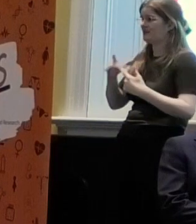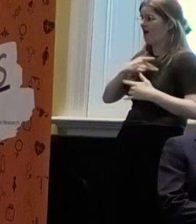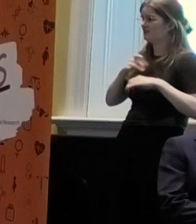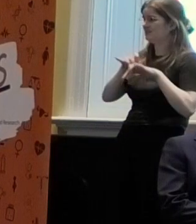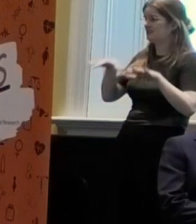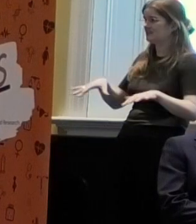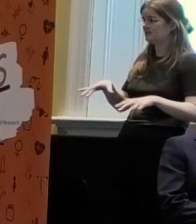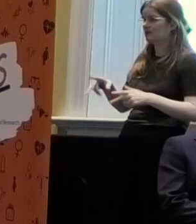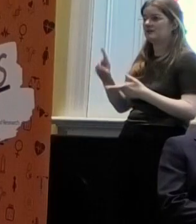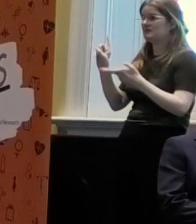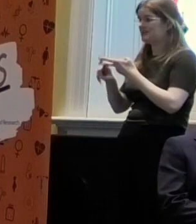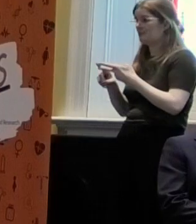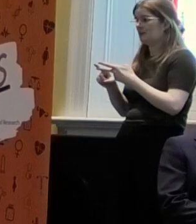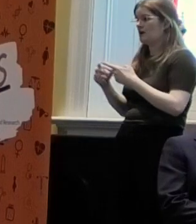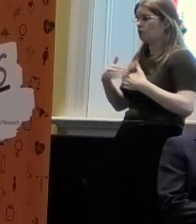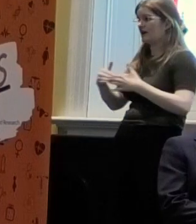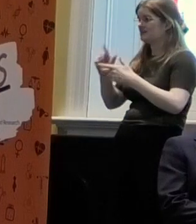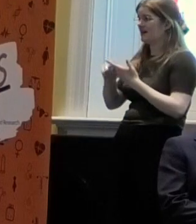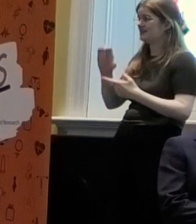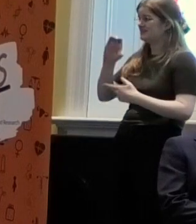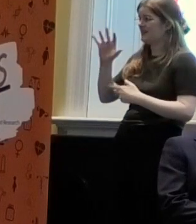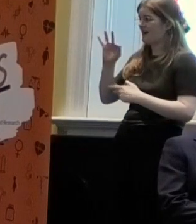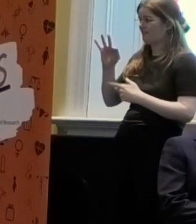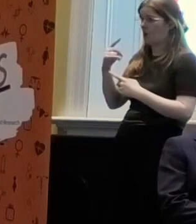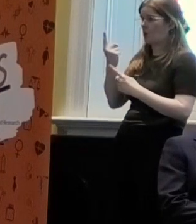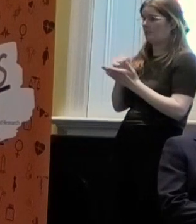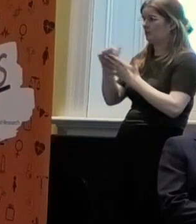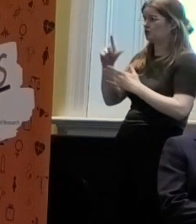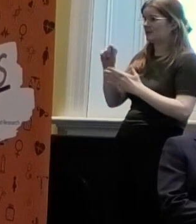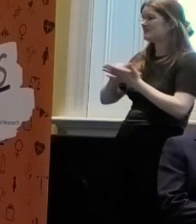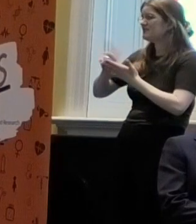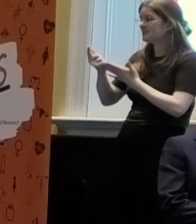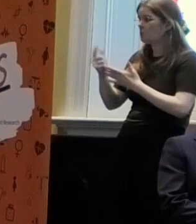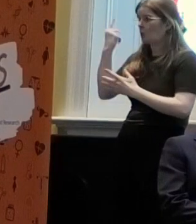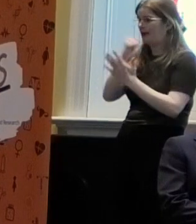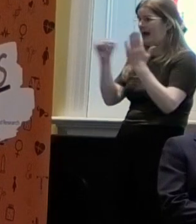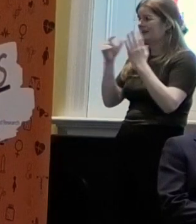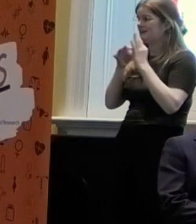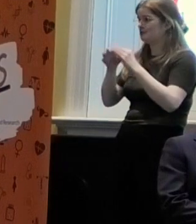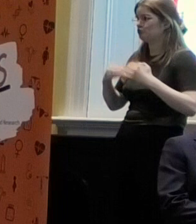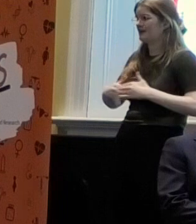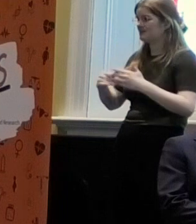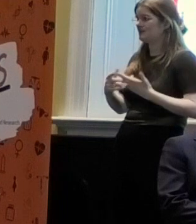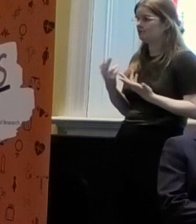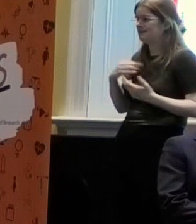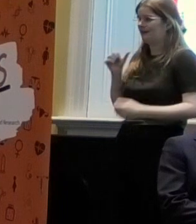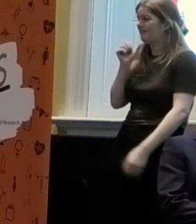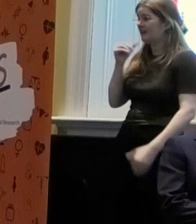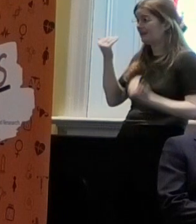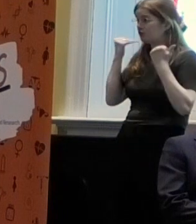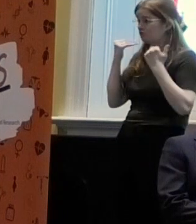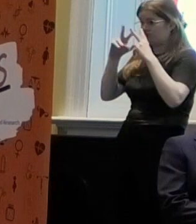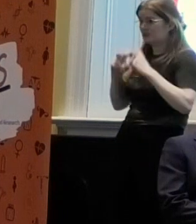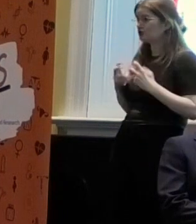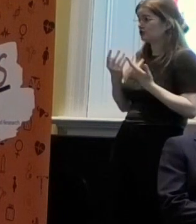in Ireland, published in 2017, there was only one line in relation to pregnancy or parenthood. So I think that thankfully